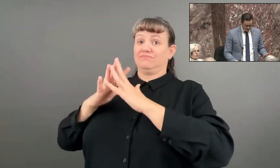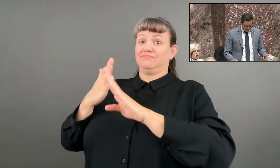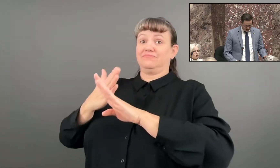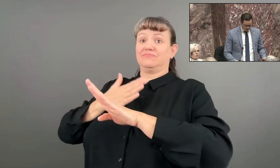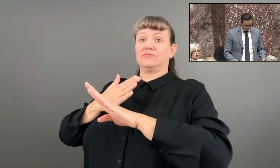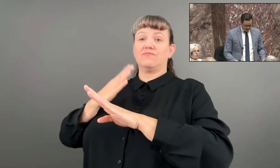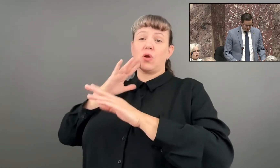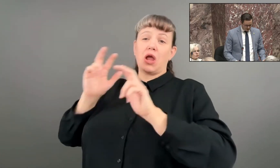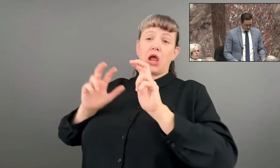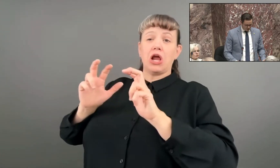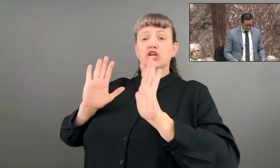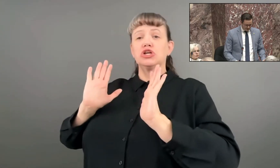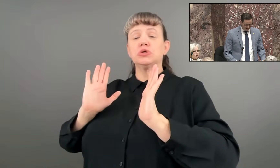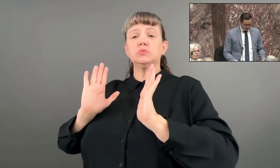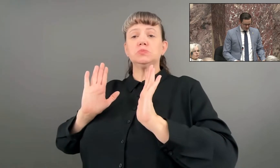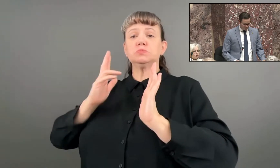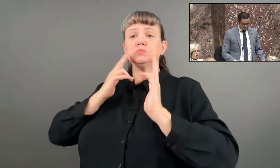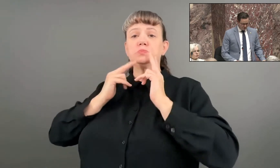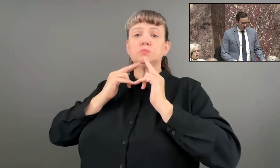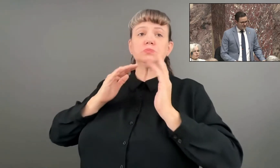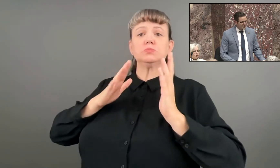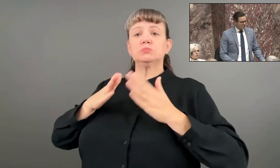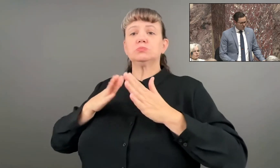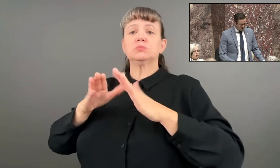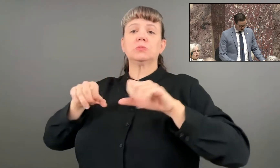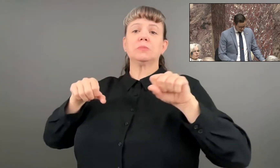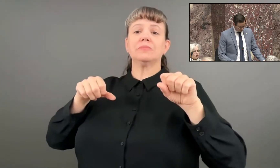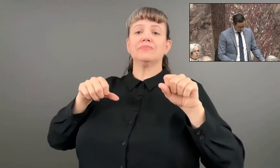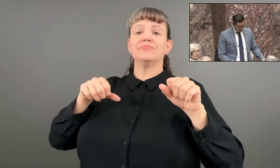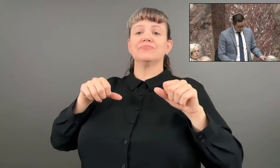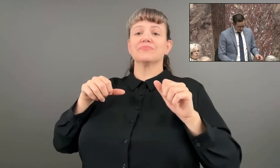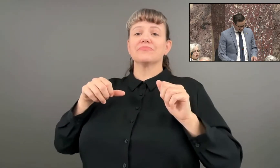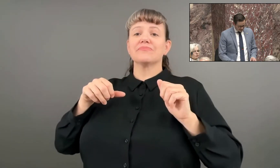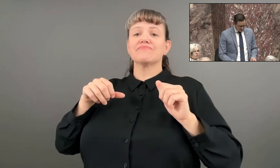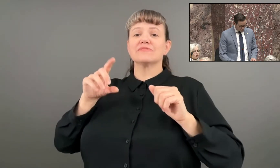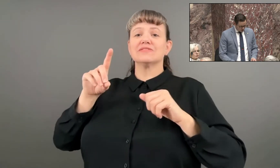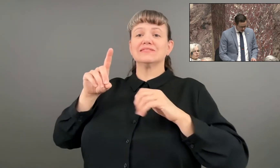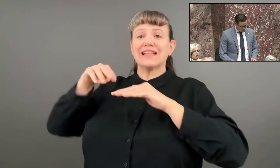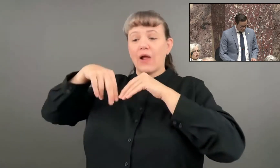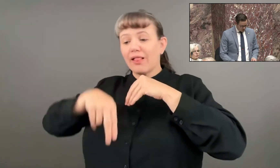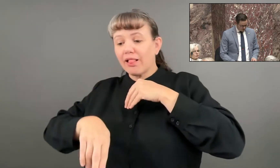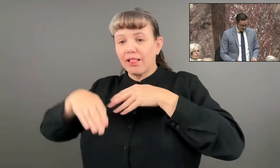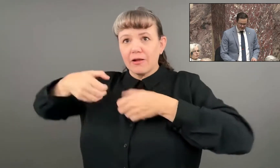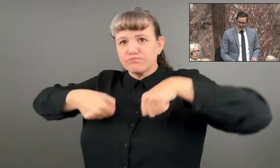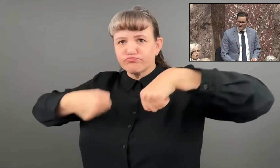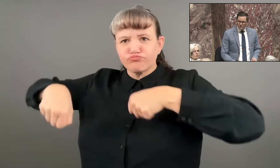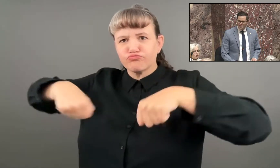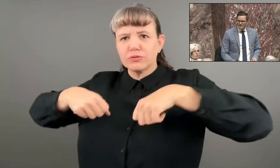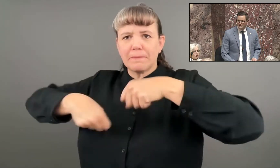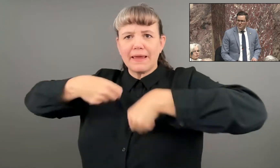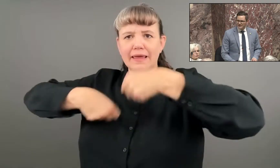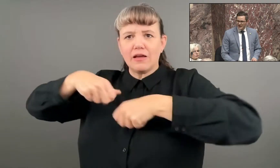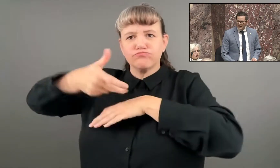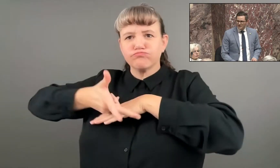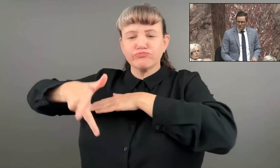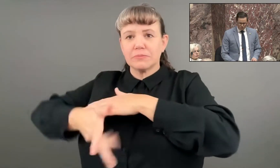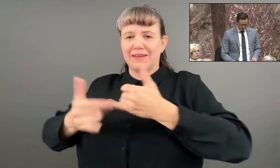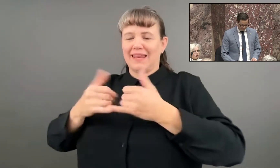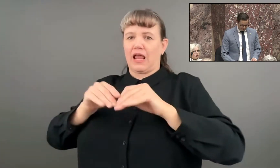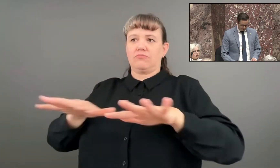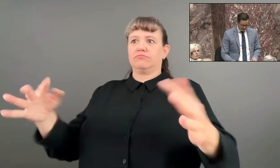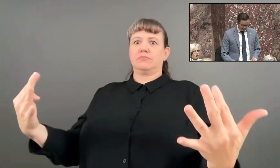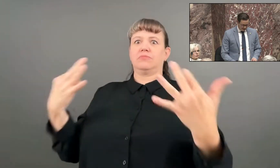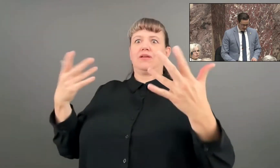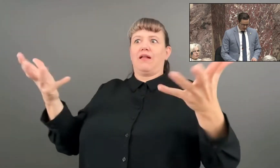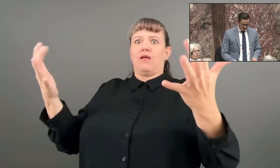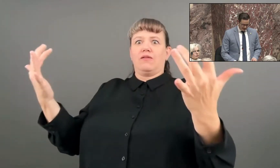and signature events that are drawing visitors from across the province. Mackenzie has always been known as the gateway to the spectacular